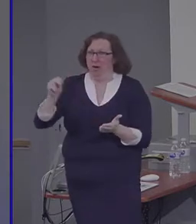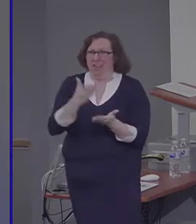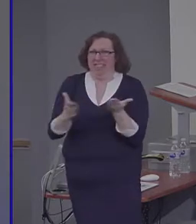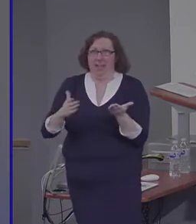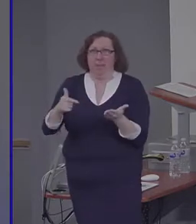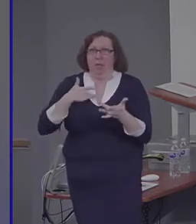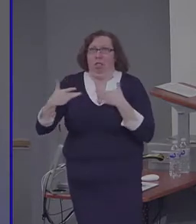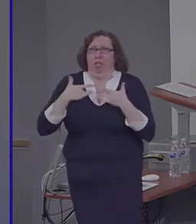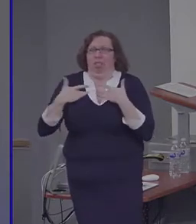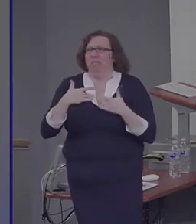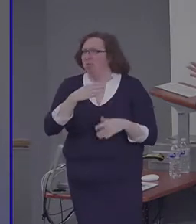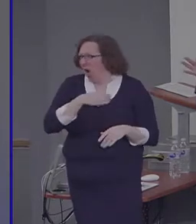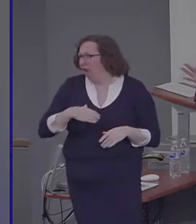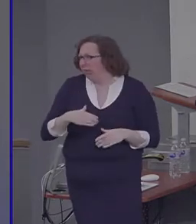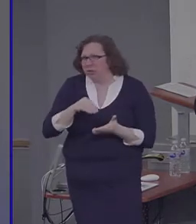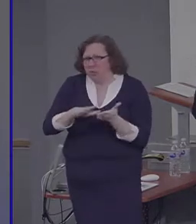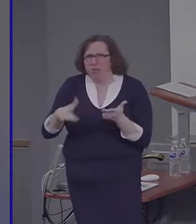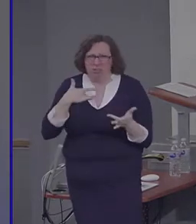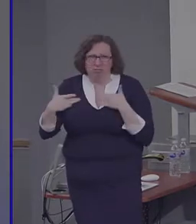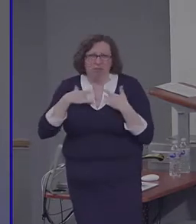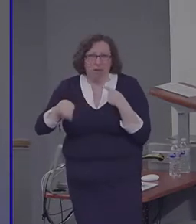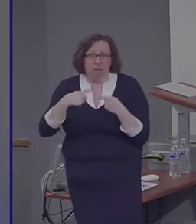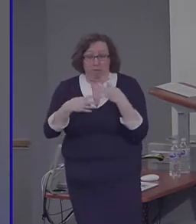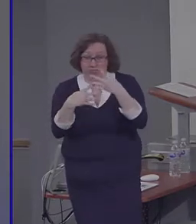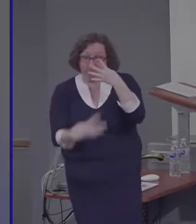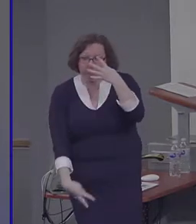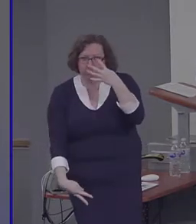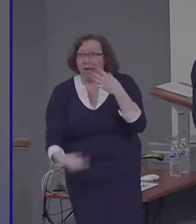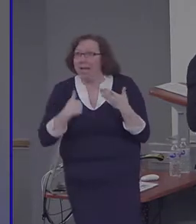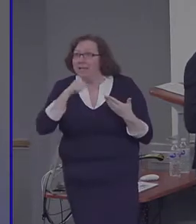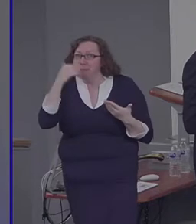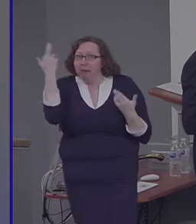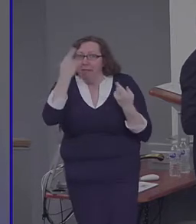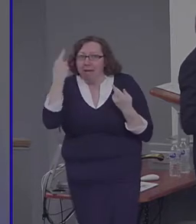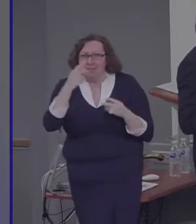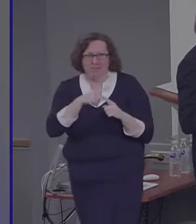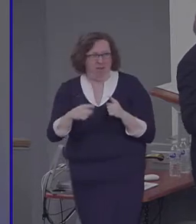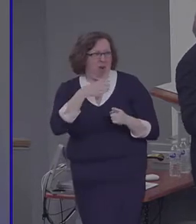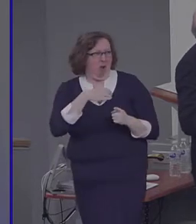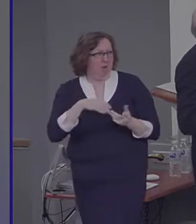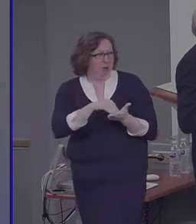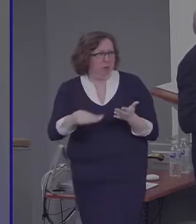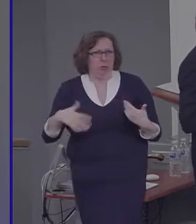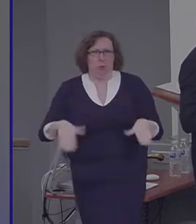students are worried about all kinds of things, I didn't know. But they're very worried. So for our study that was good.